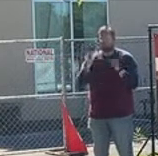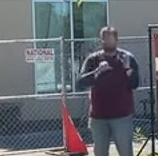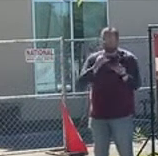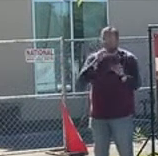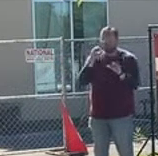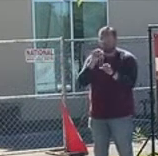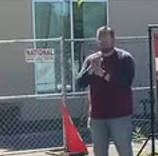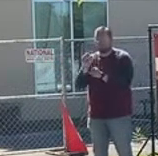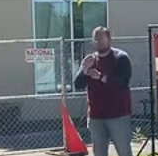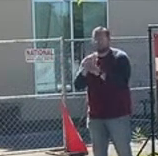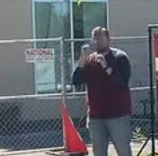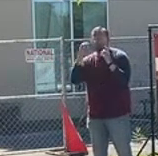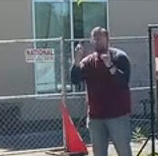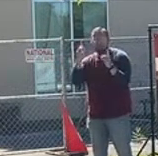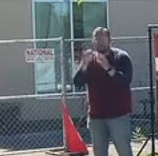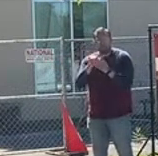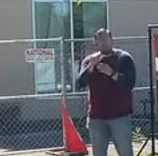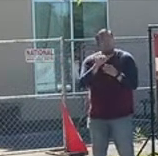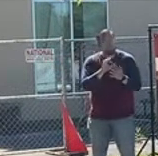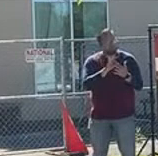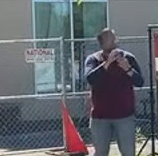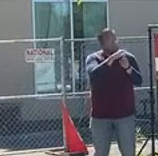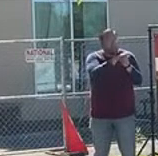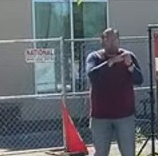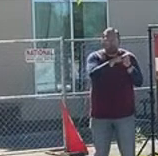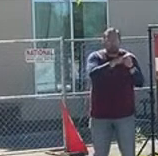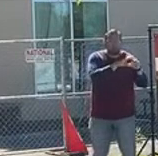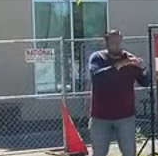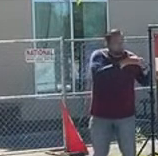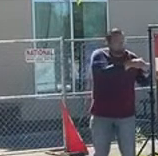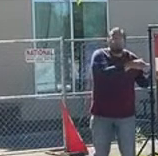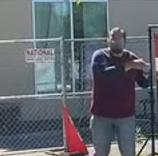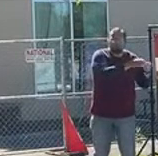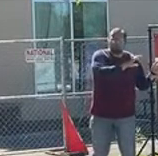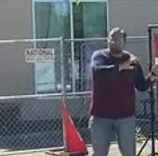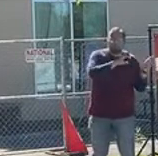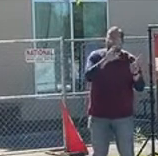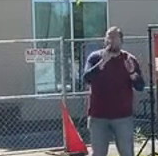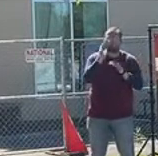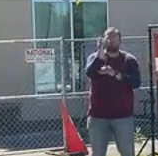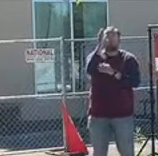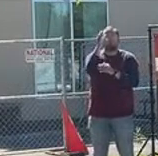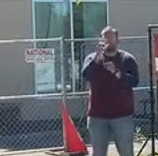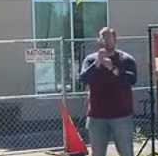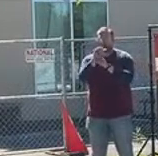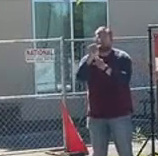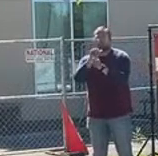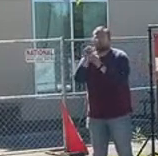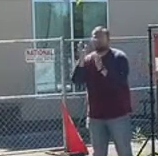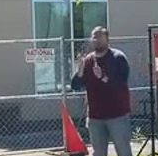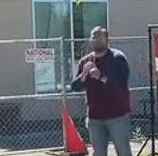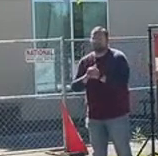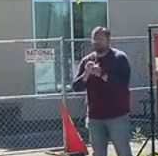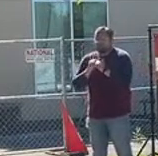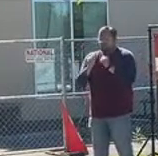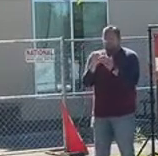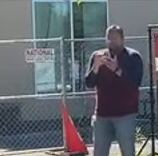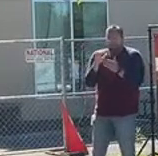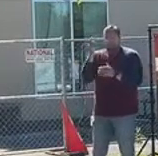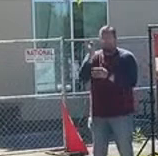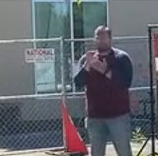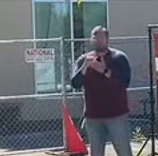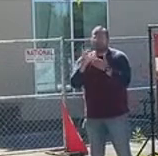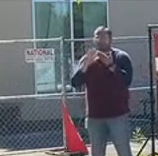means providing unique spaces to prepare the future workforce. Passing the bond was a community-wide